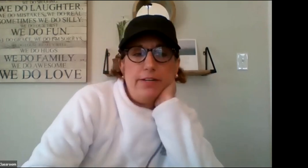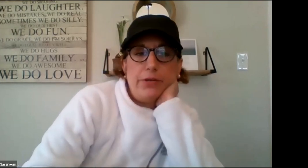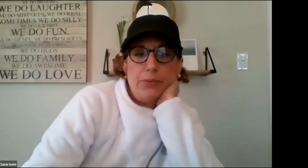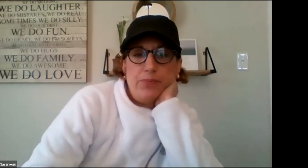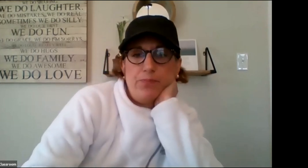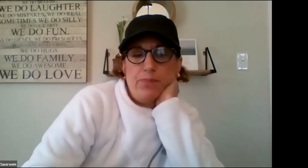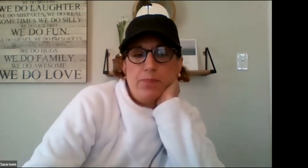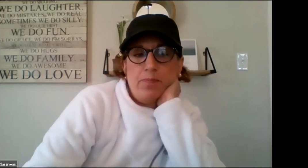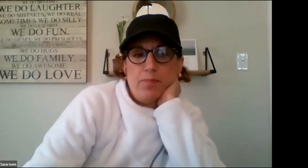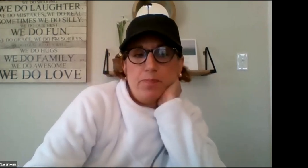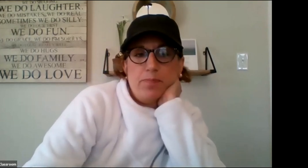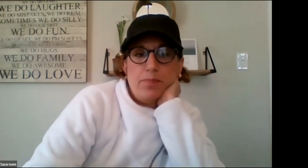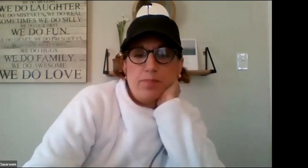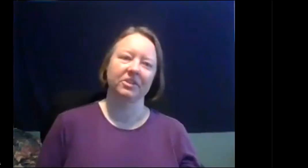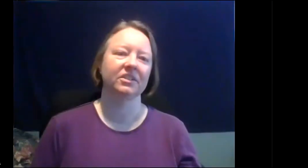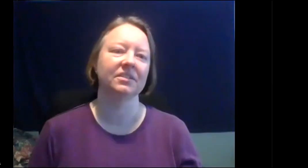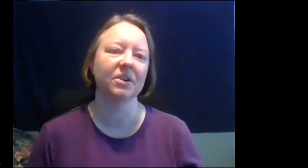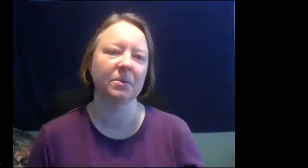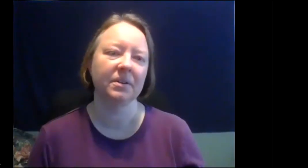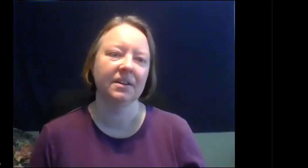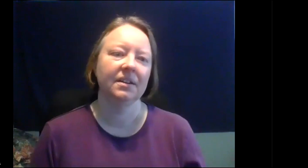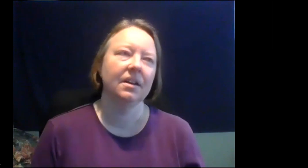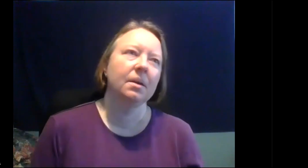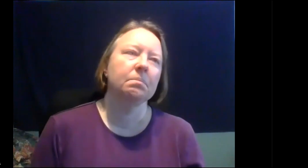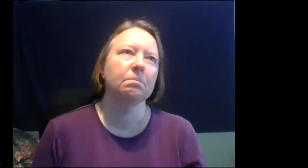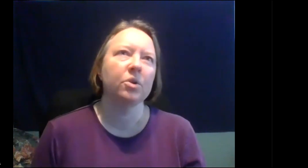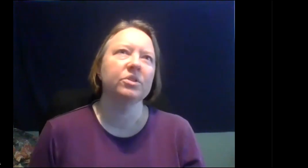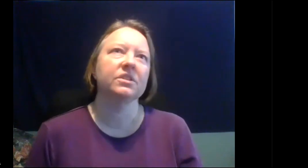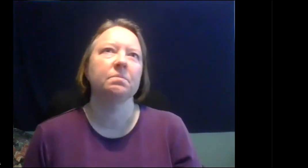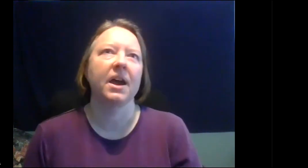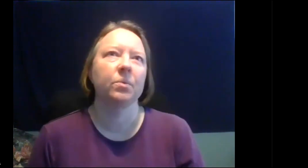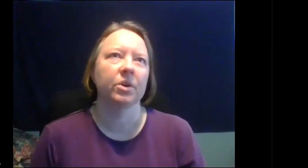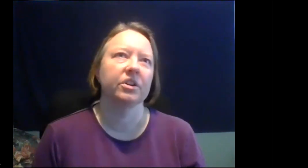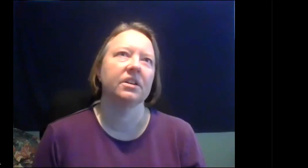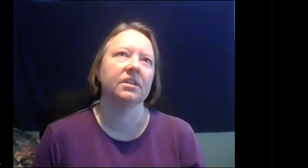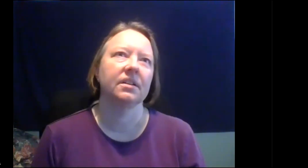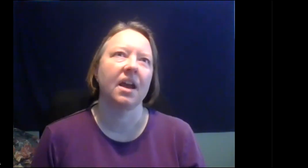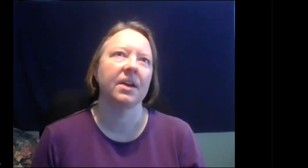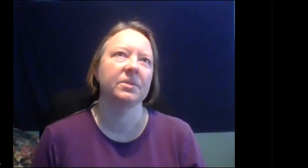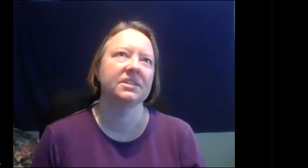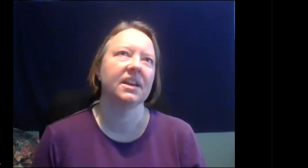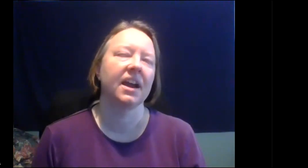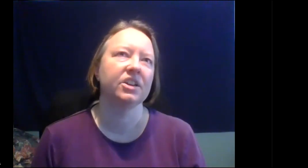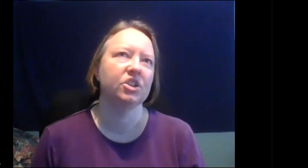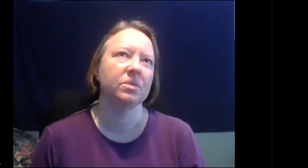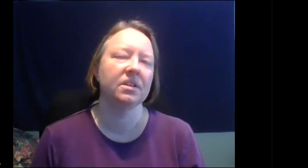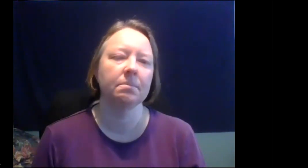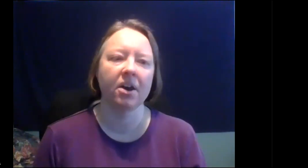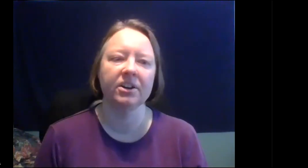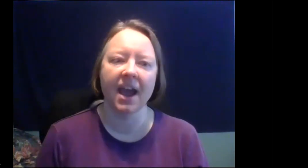you? Very good question. So most of my work, I would say I do within about an